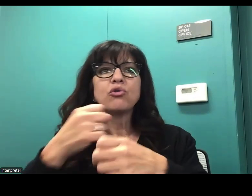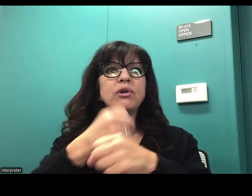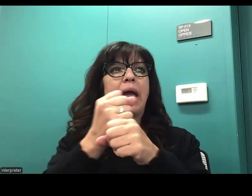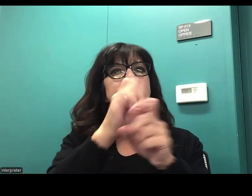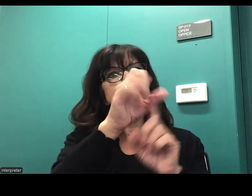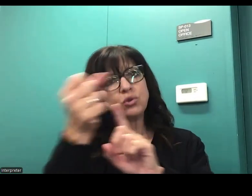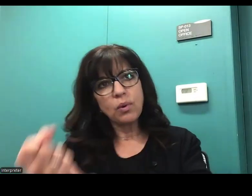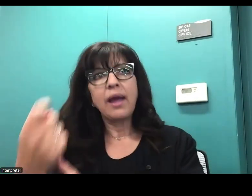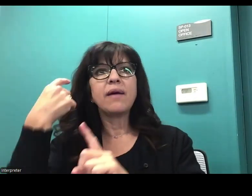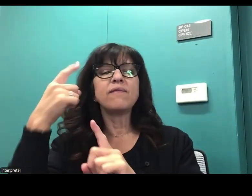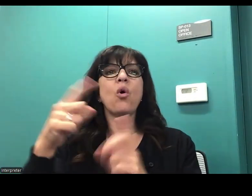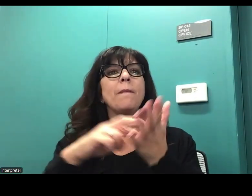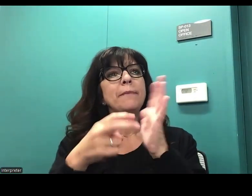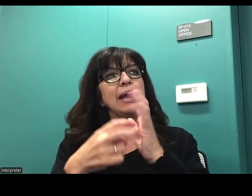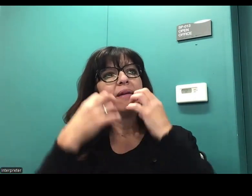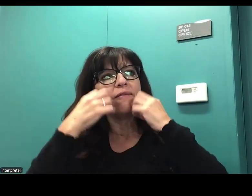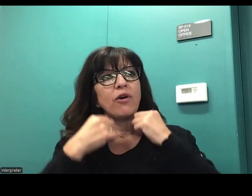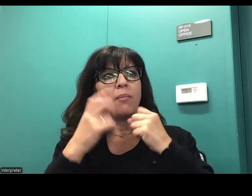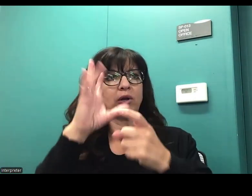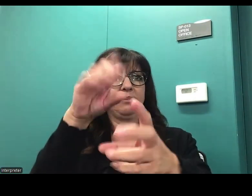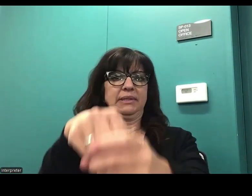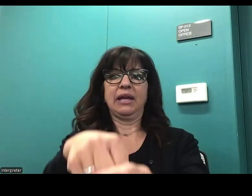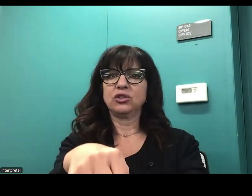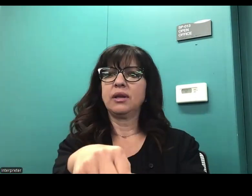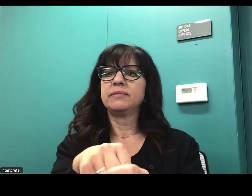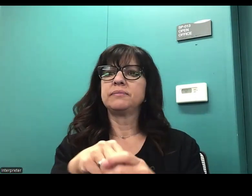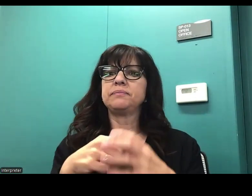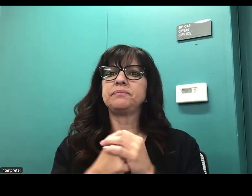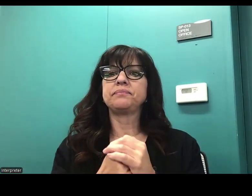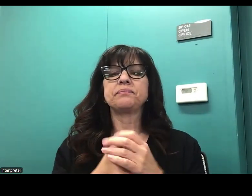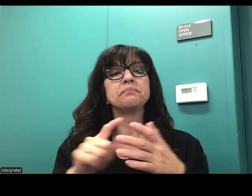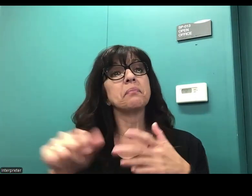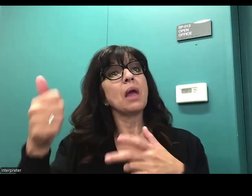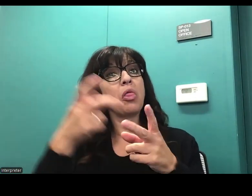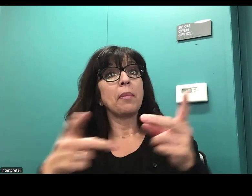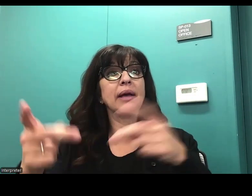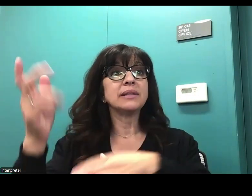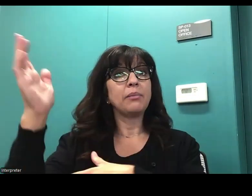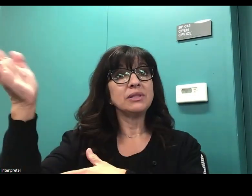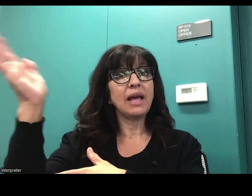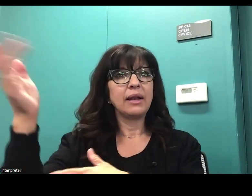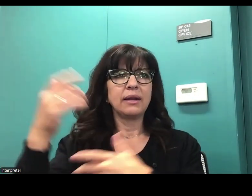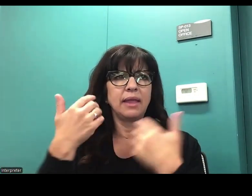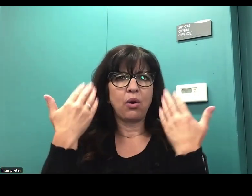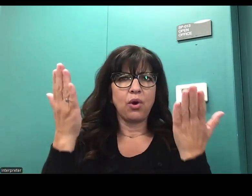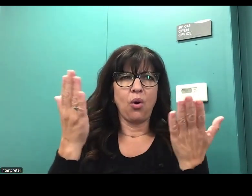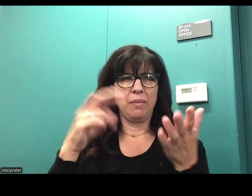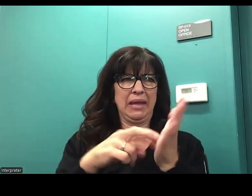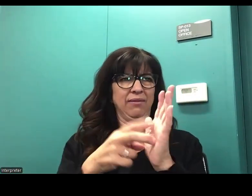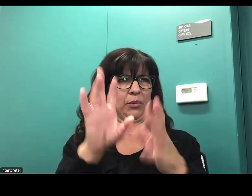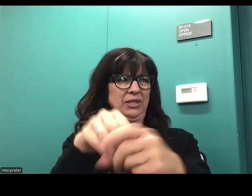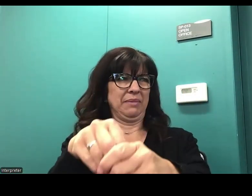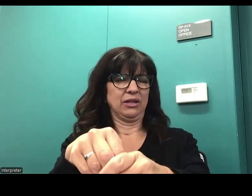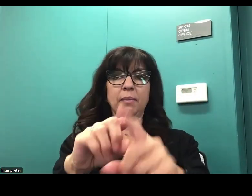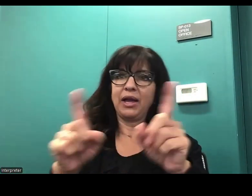conditions for meaningful participation. Now, other places I present don't necessarily know what meaningful participation is, but you all